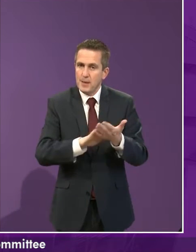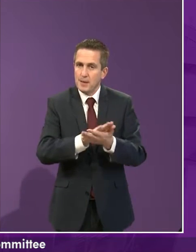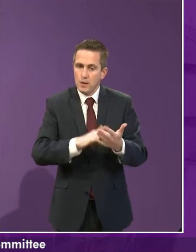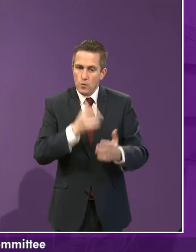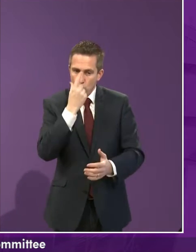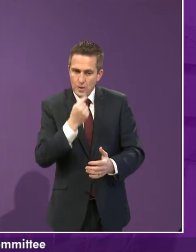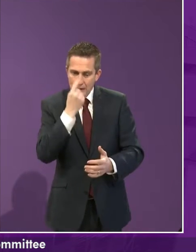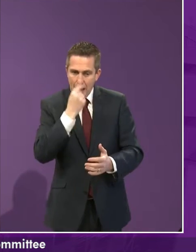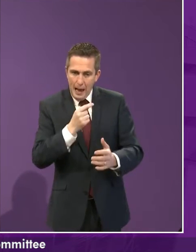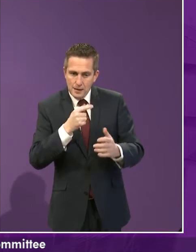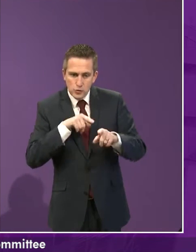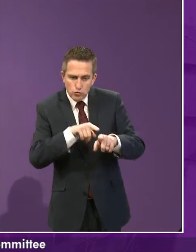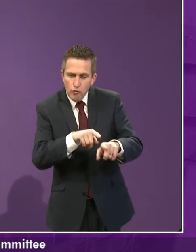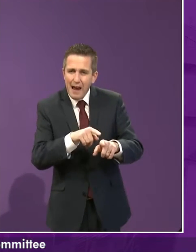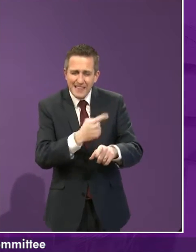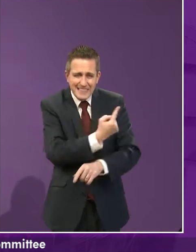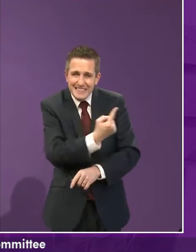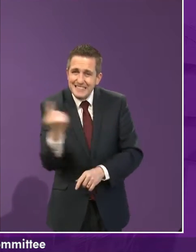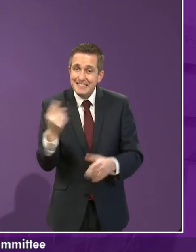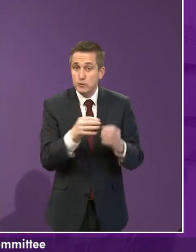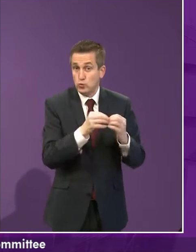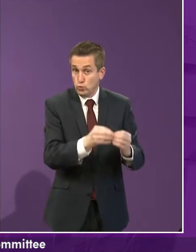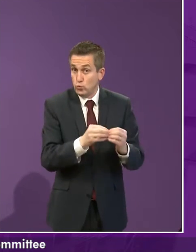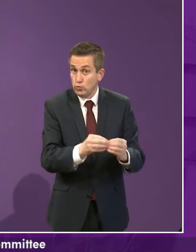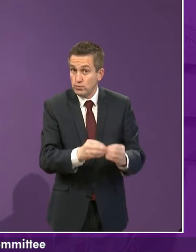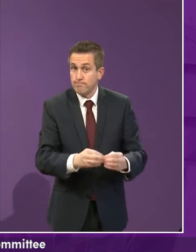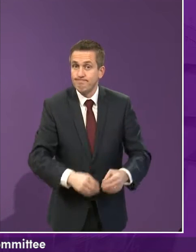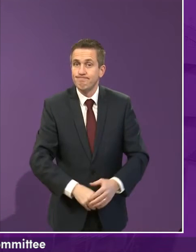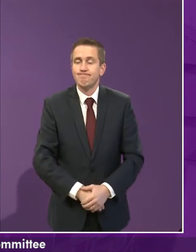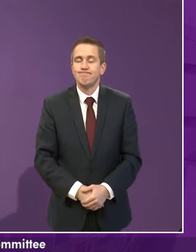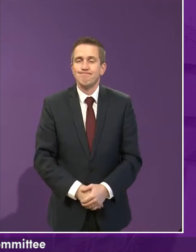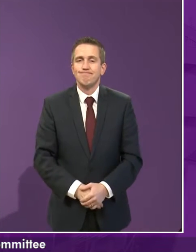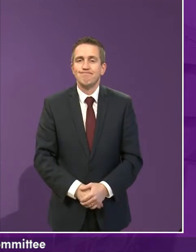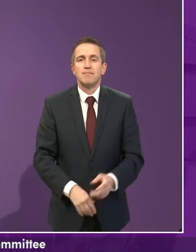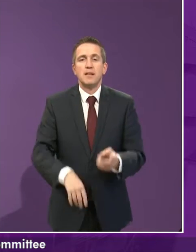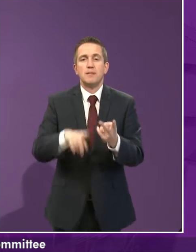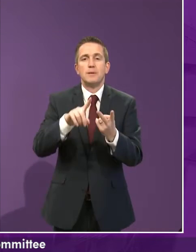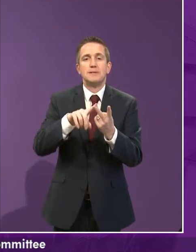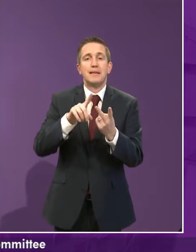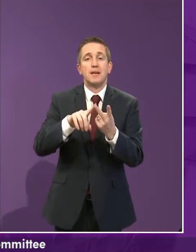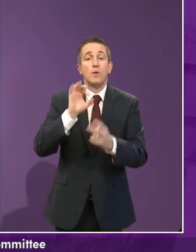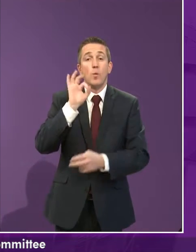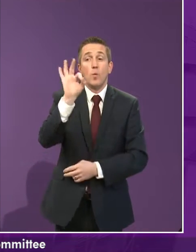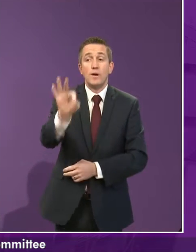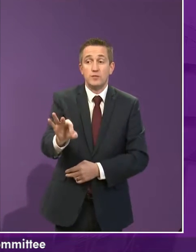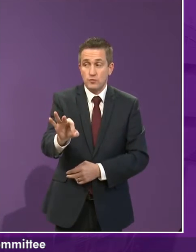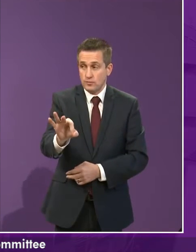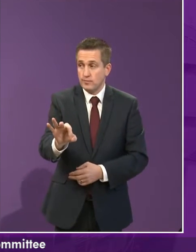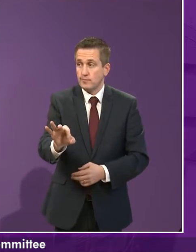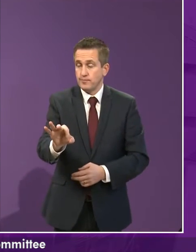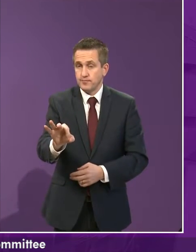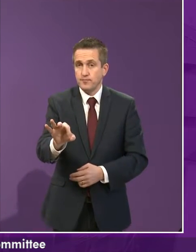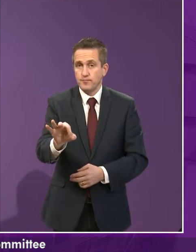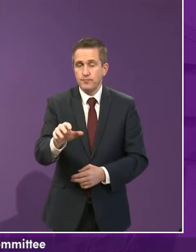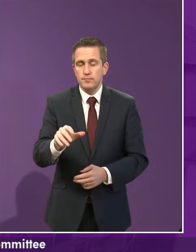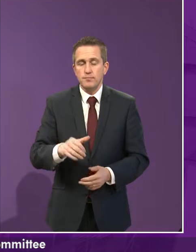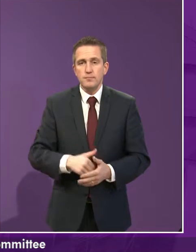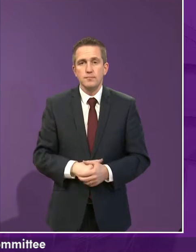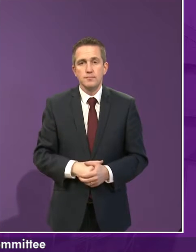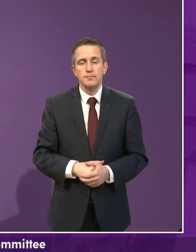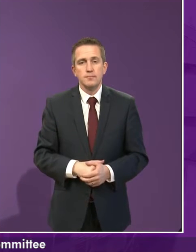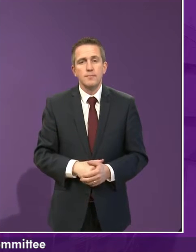track every student. Thank you. My second question speaks to the student experience.